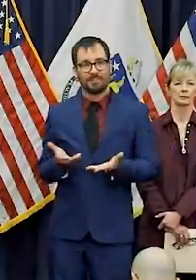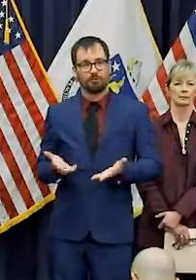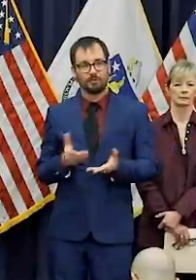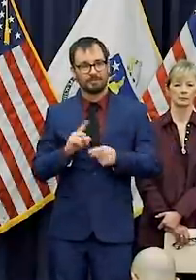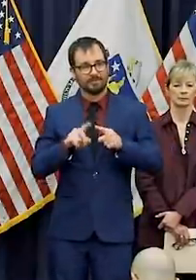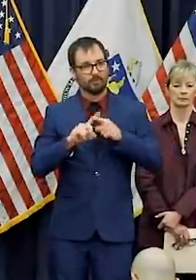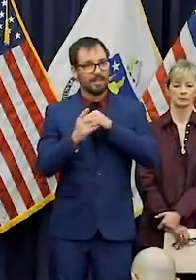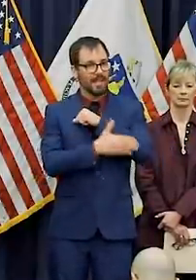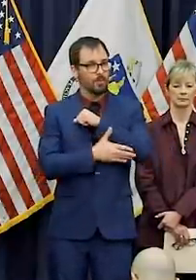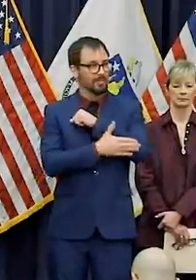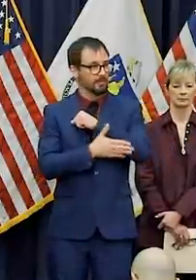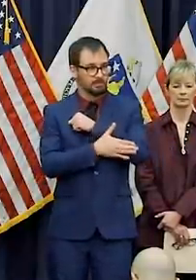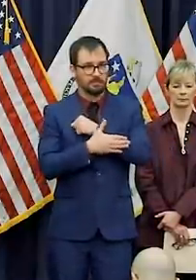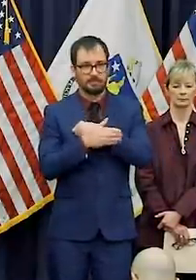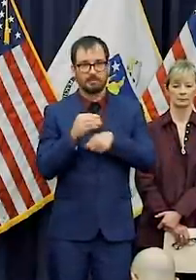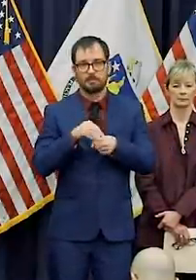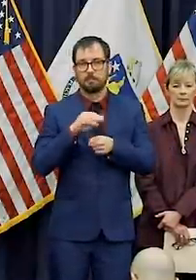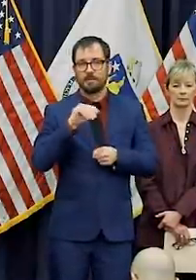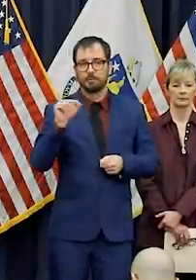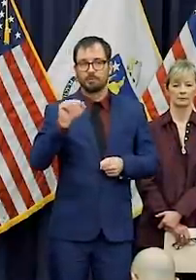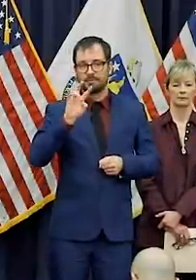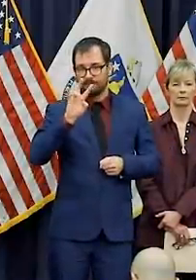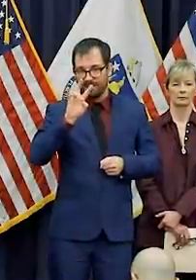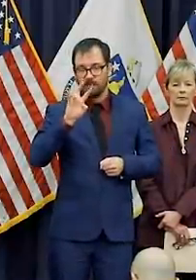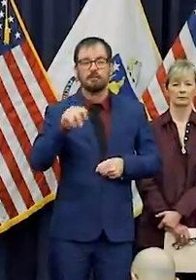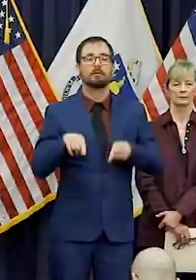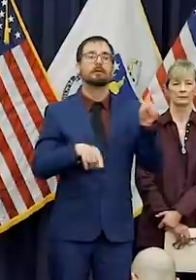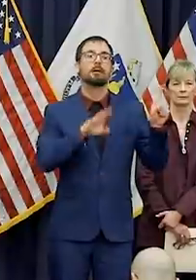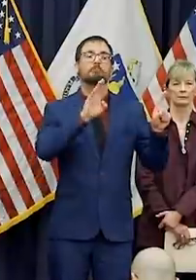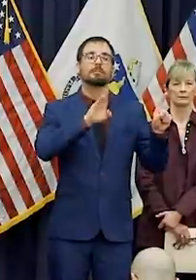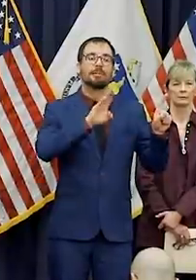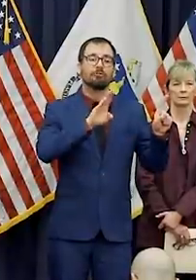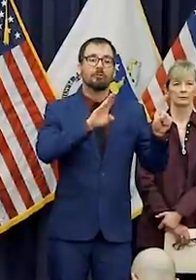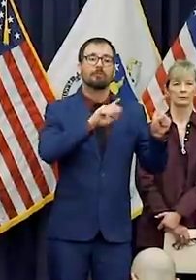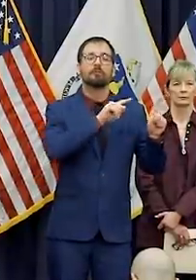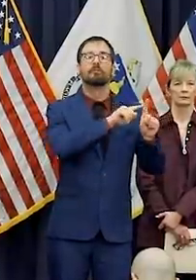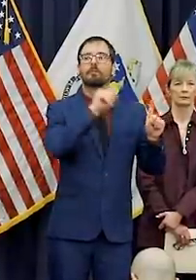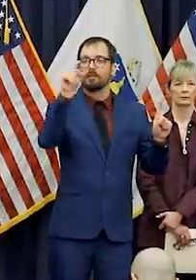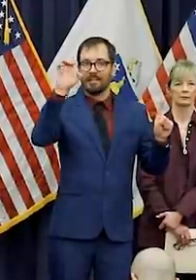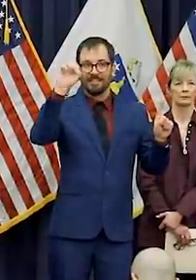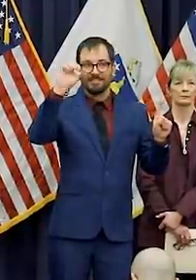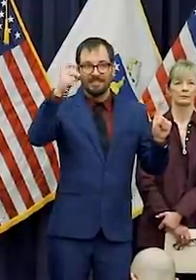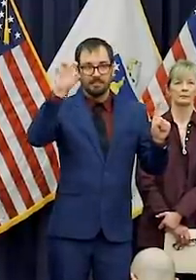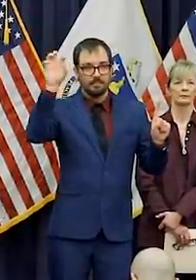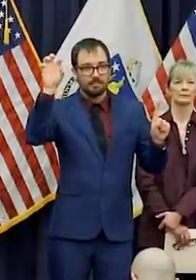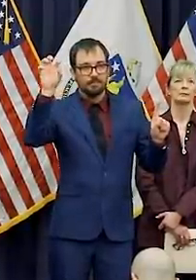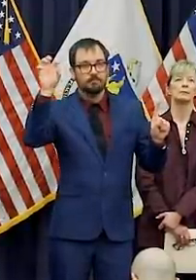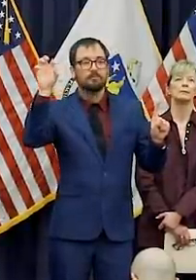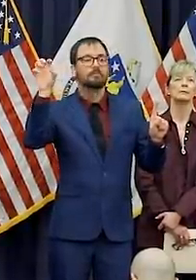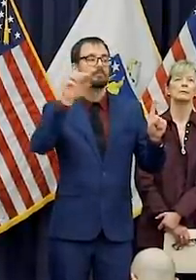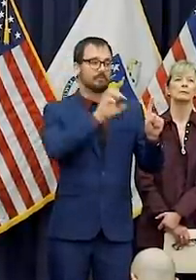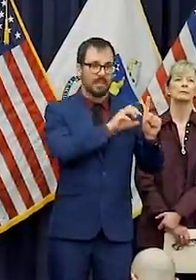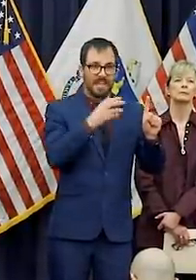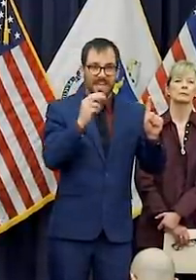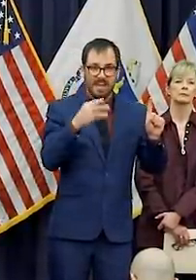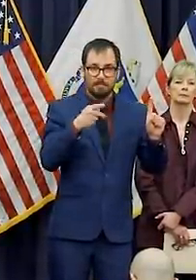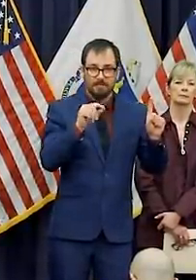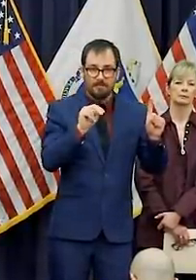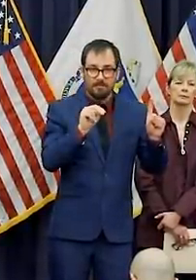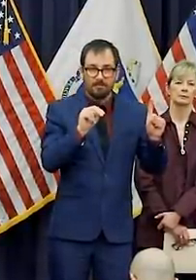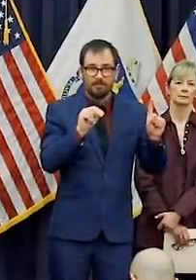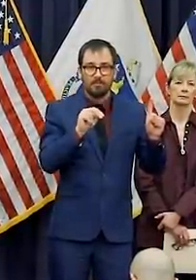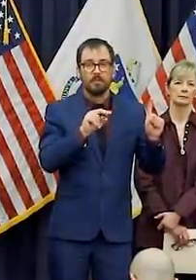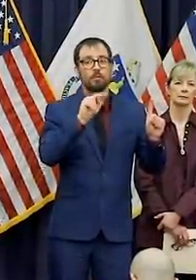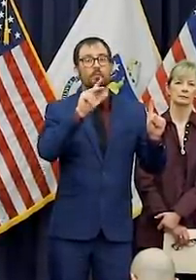include Berkshire, Essex, Hampden, Norfolk, Middlesex, Suffolk,